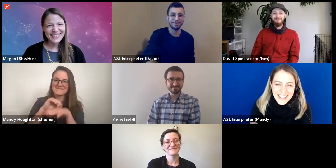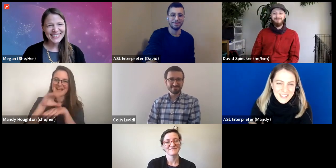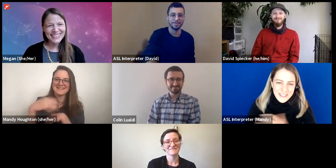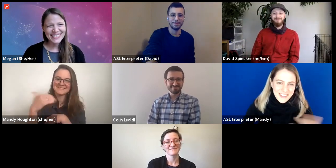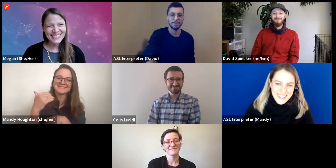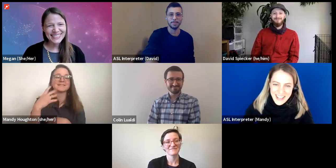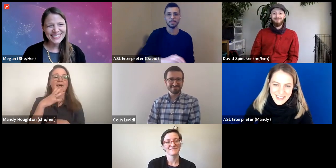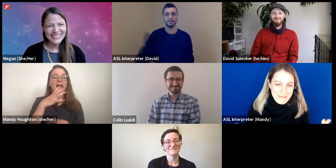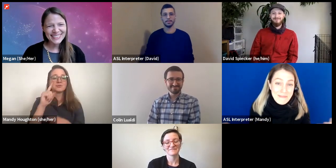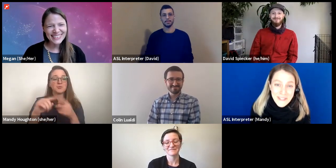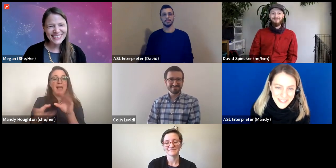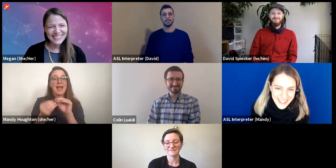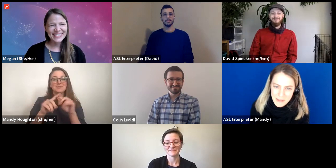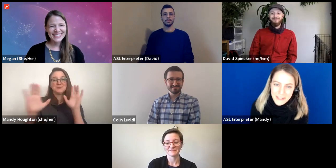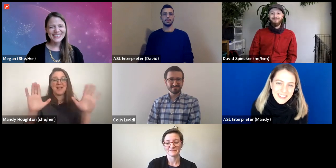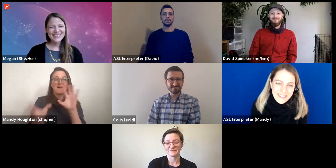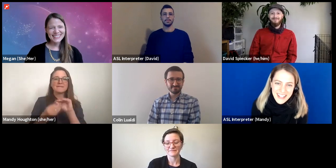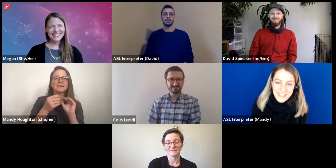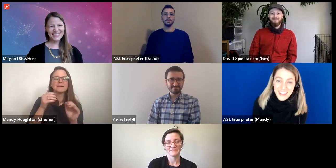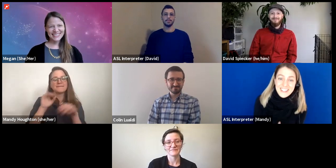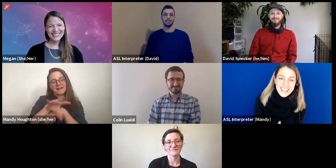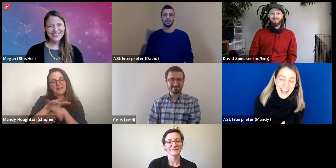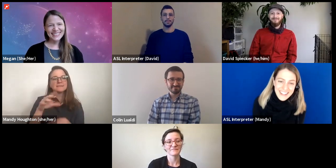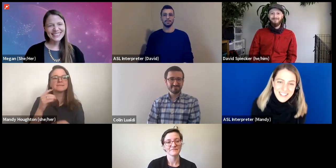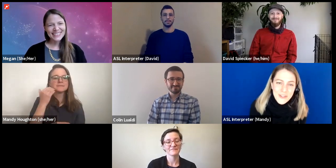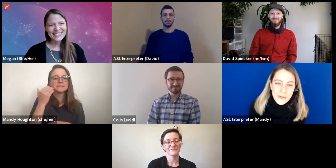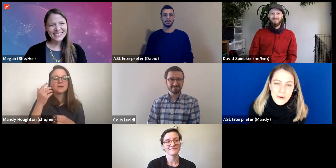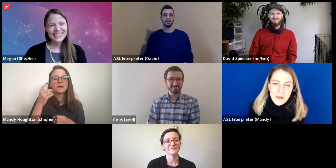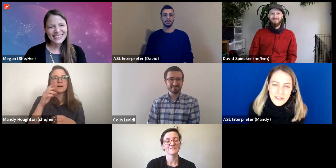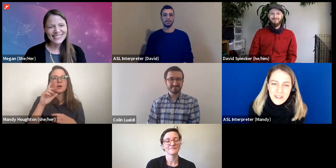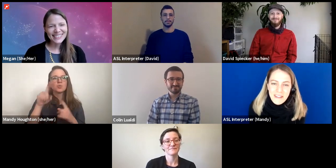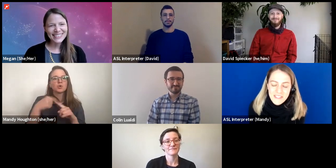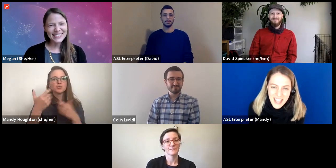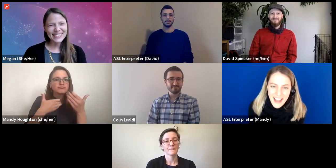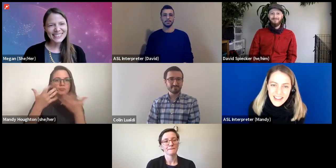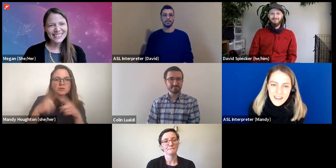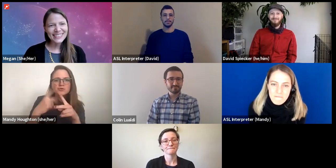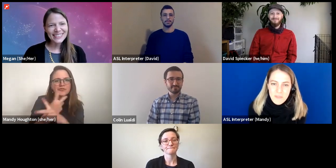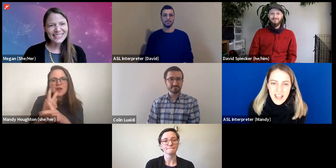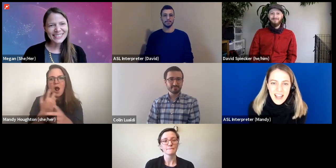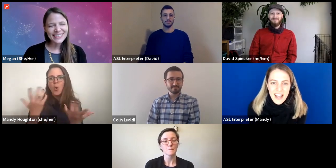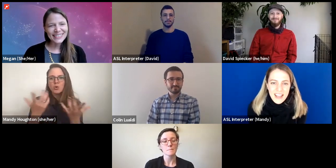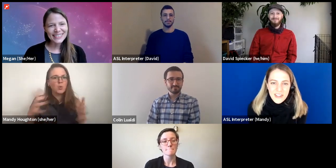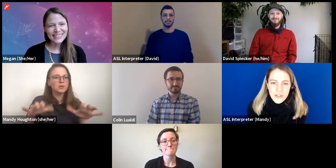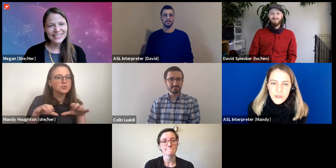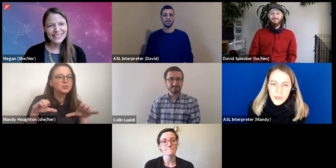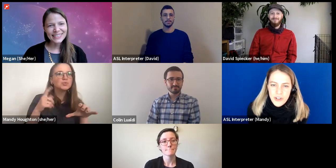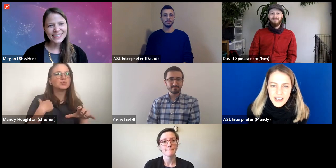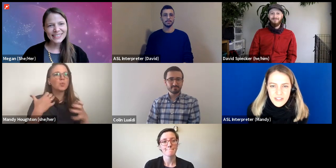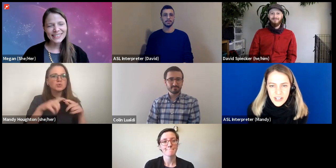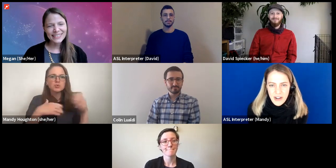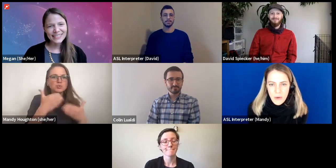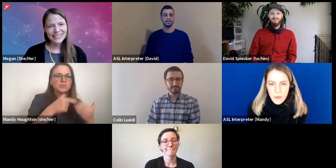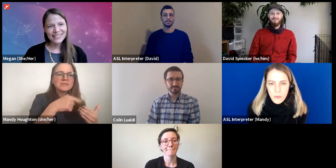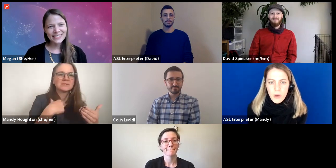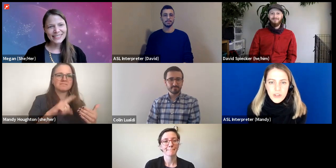I think the two of you said it beautifully. Beautiful advice. If I could just add to what both of you have said, if you are trying